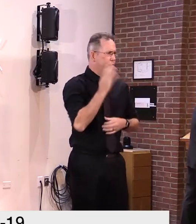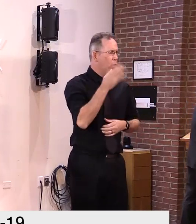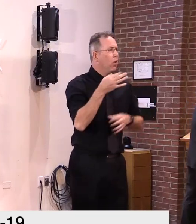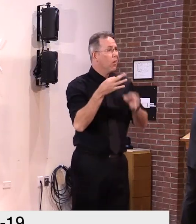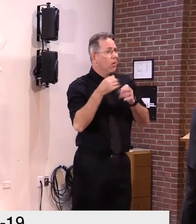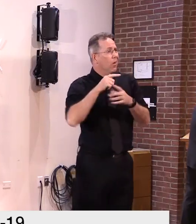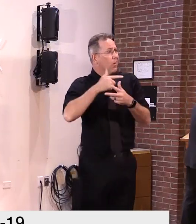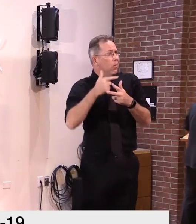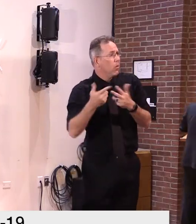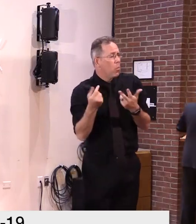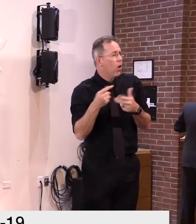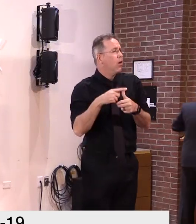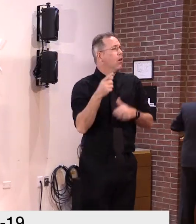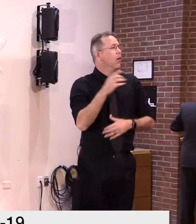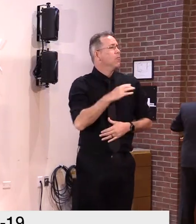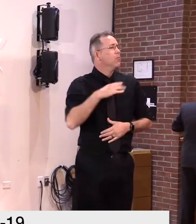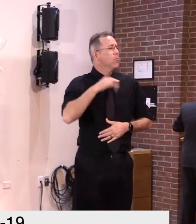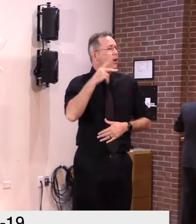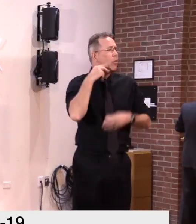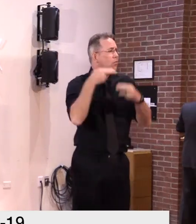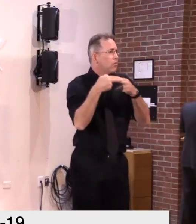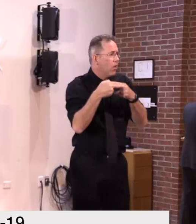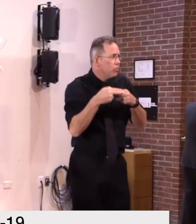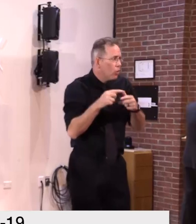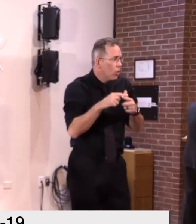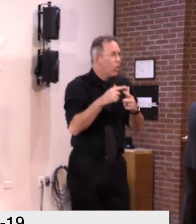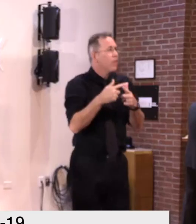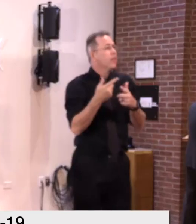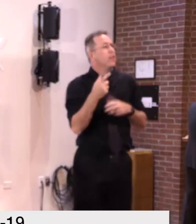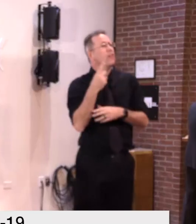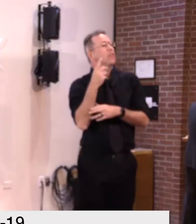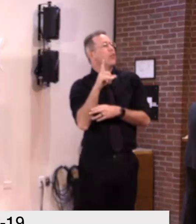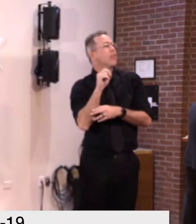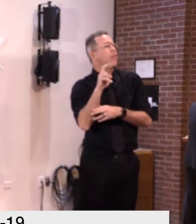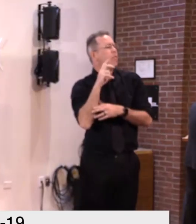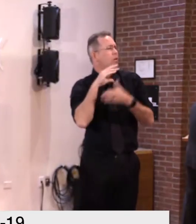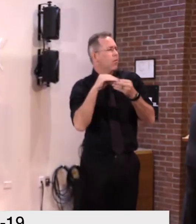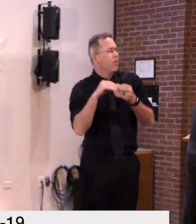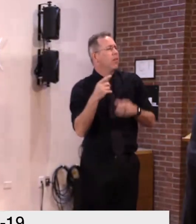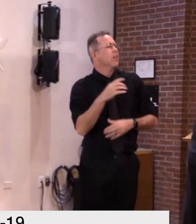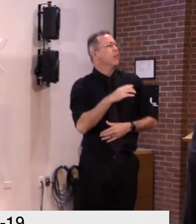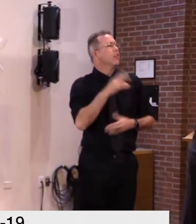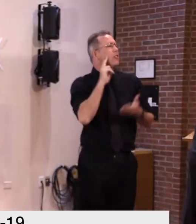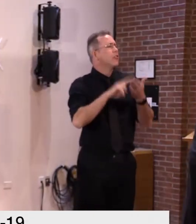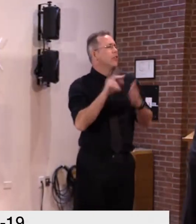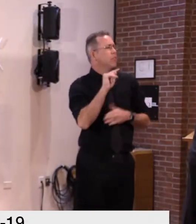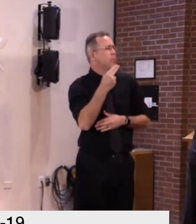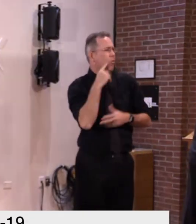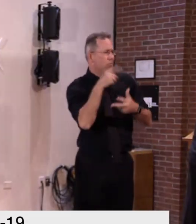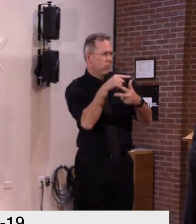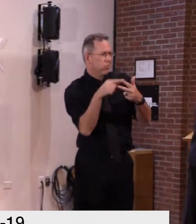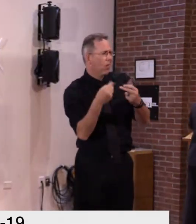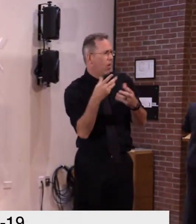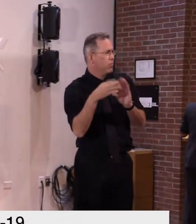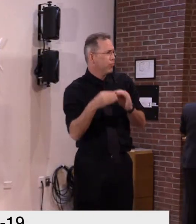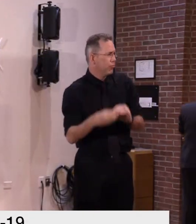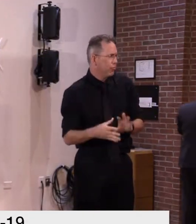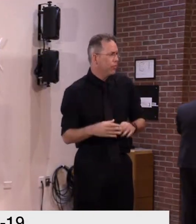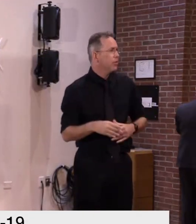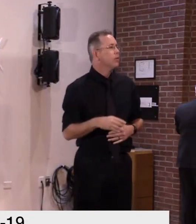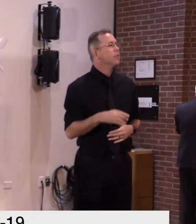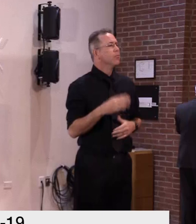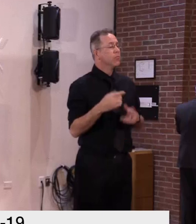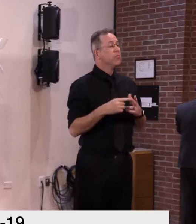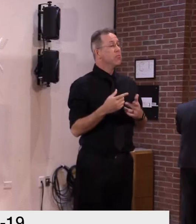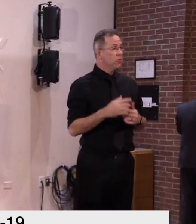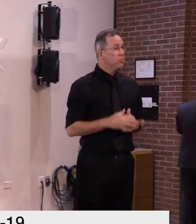guidance, and some updates from Dr. Levine, so I'll be brief. As you'll hear from Commissioner Pichek, many of our neighboring